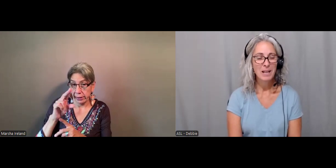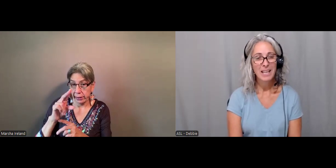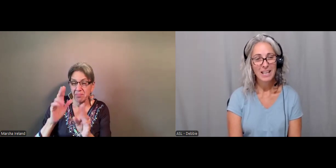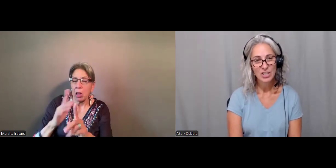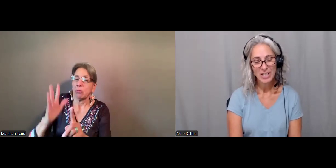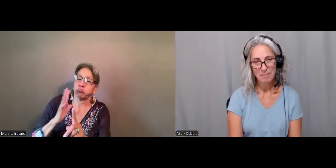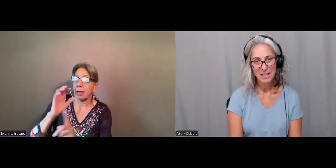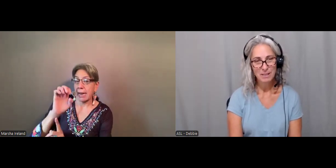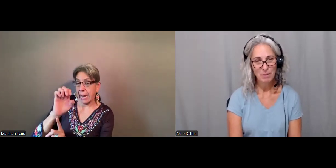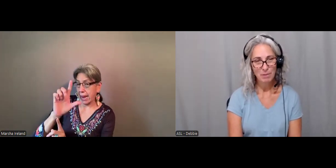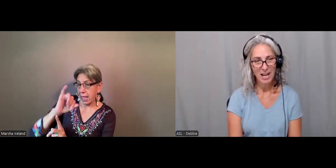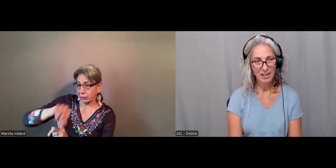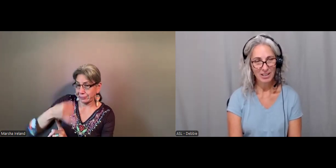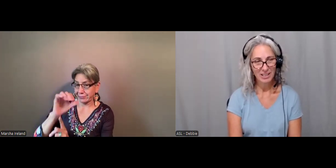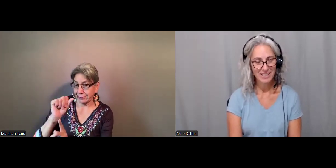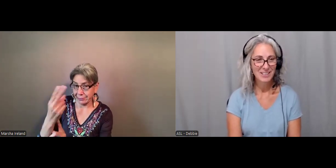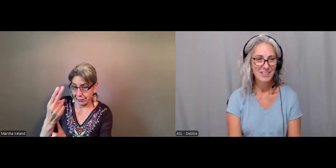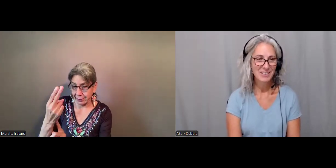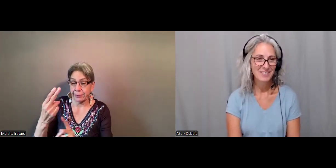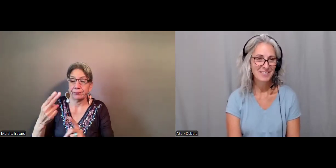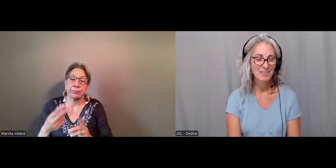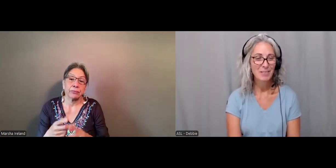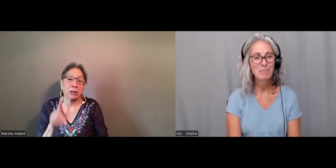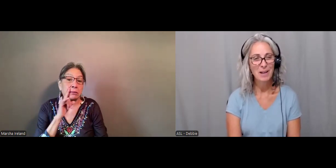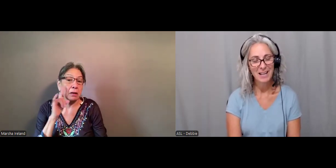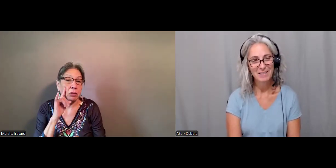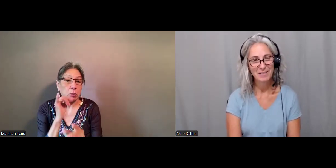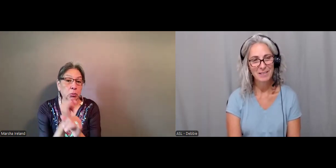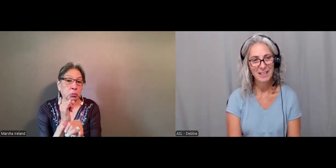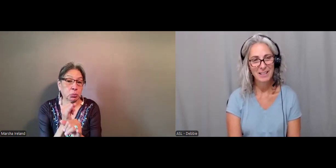So my English name is Marsha Ireland. Well,